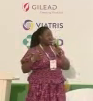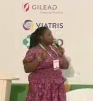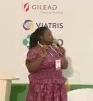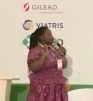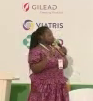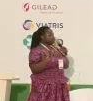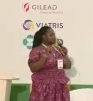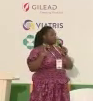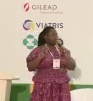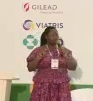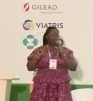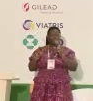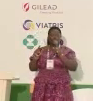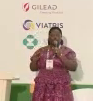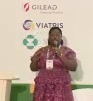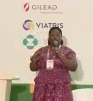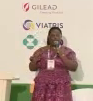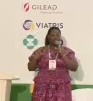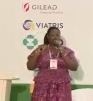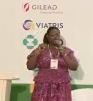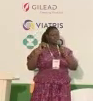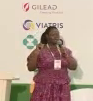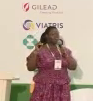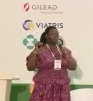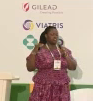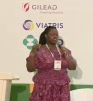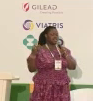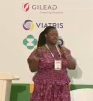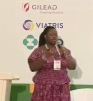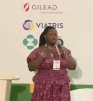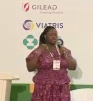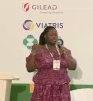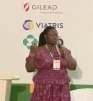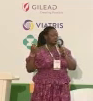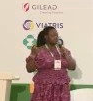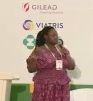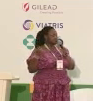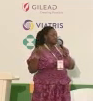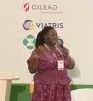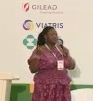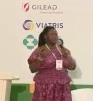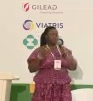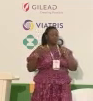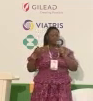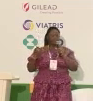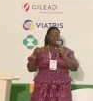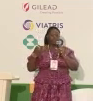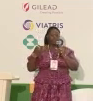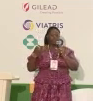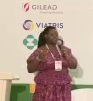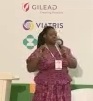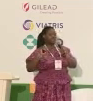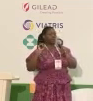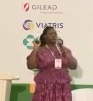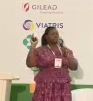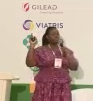clinic. And then we noticed one very key barrier. There was not that community aspect of it. It